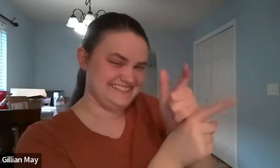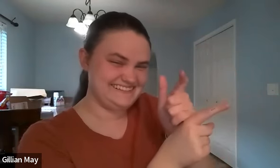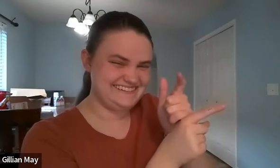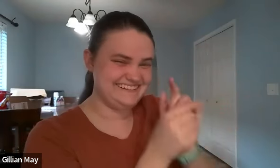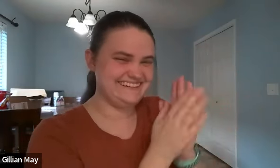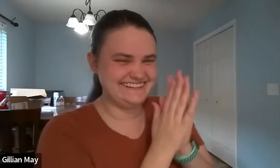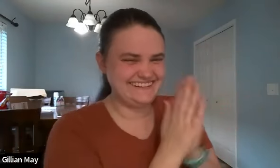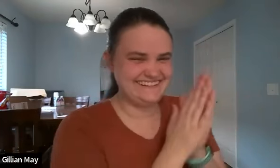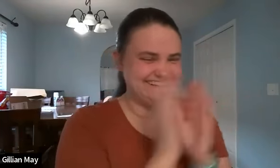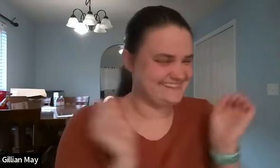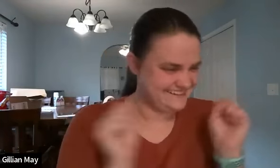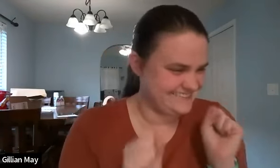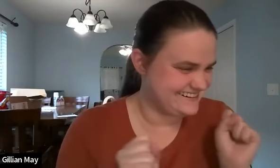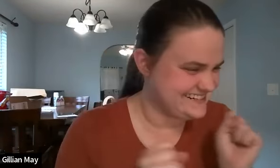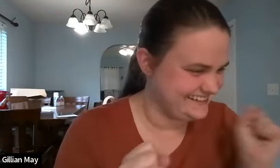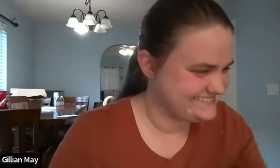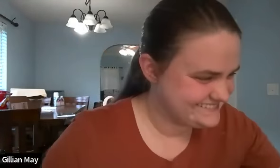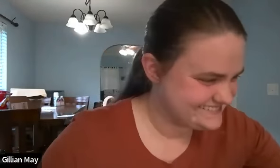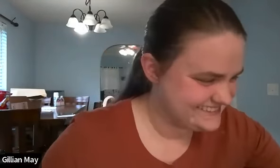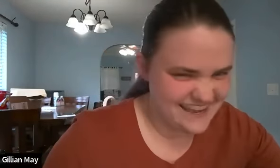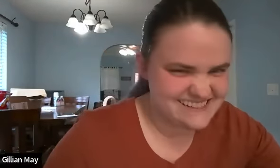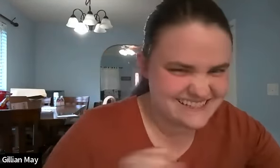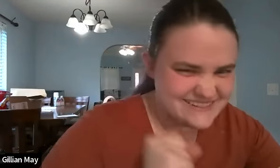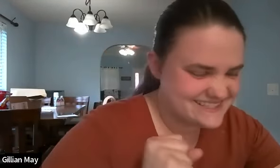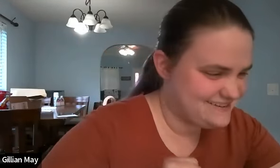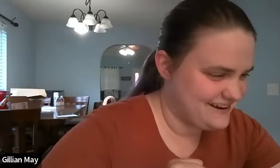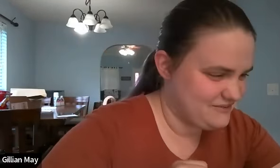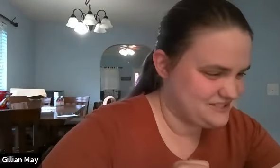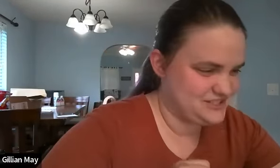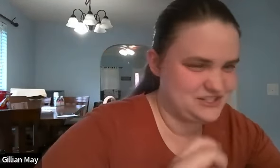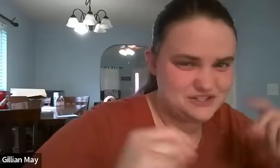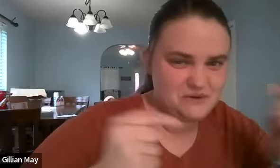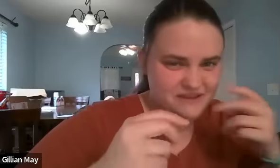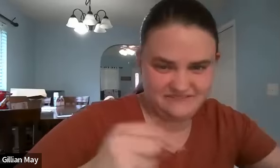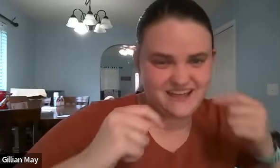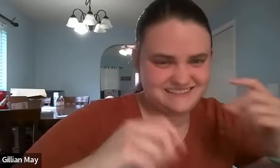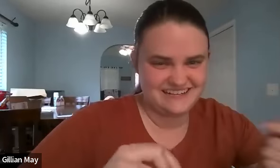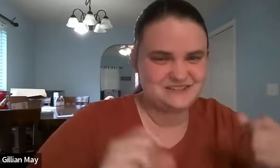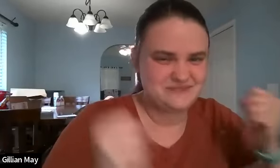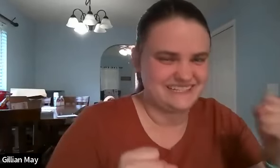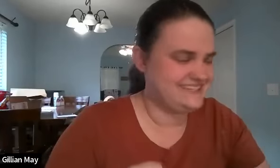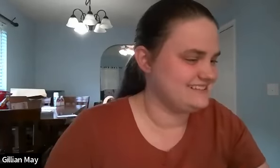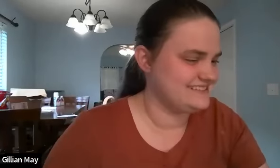Good. All right. I always get so excited when everyone just starts going really fast on answering. I'm just like, yes.